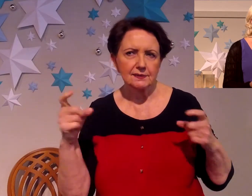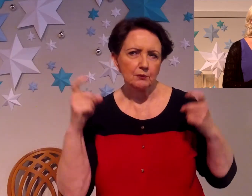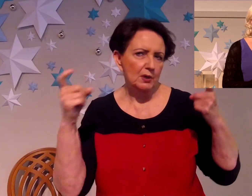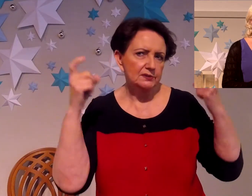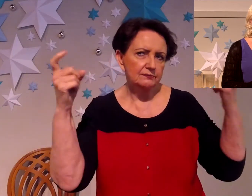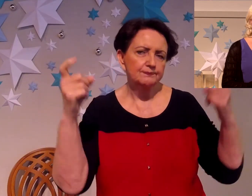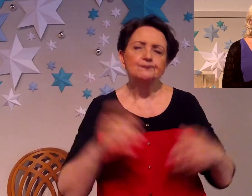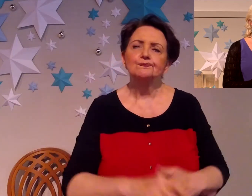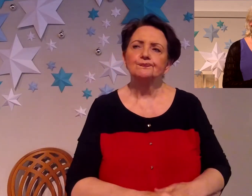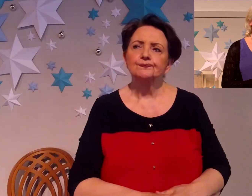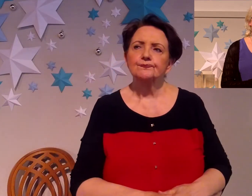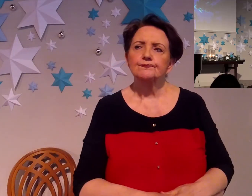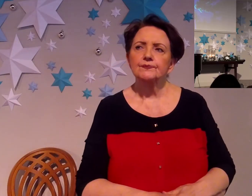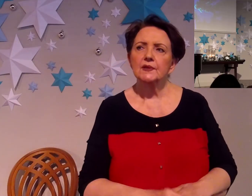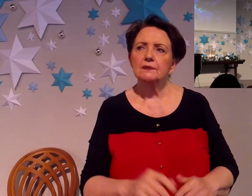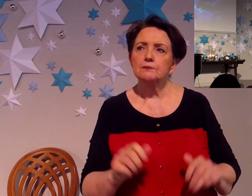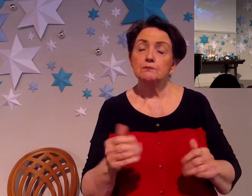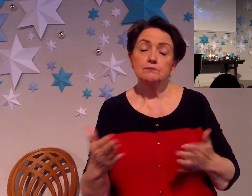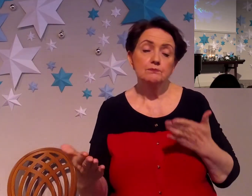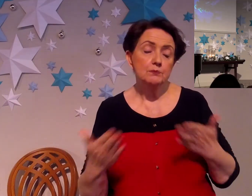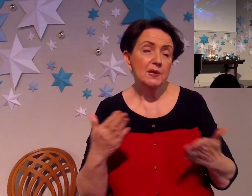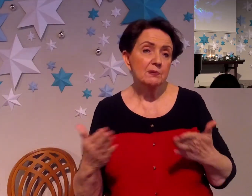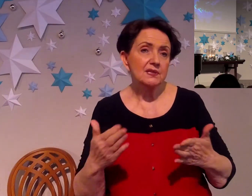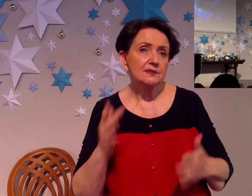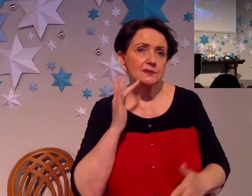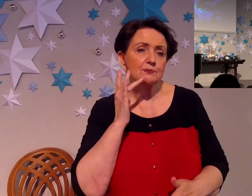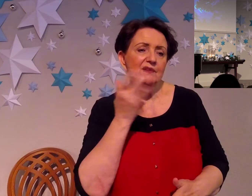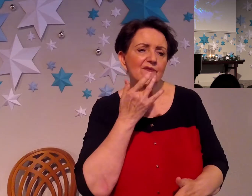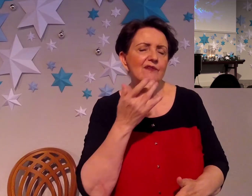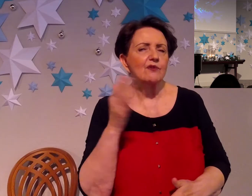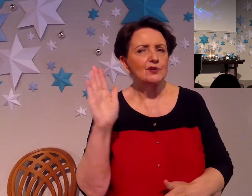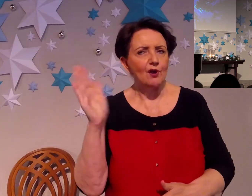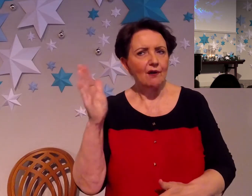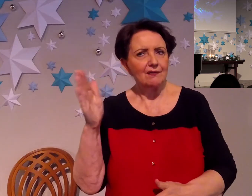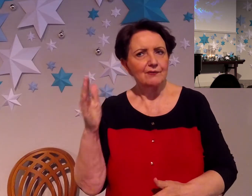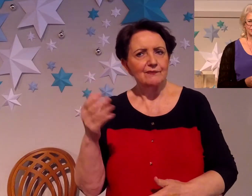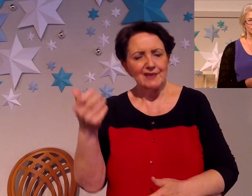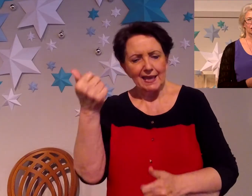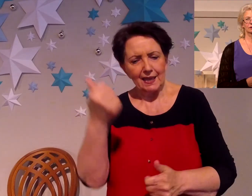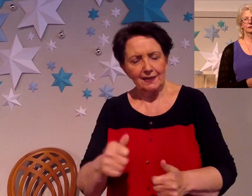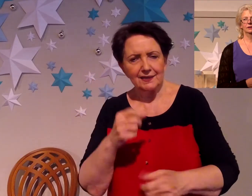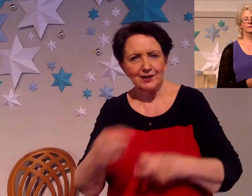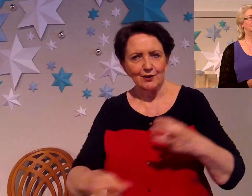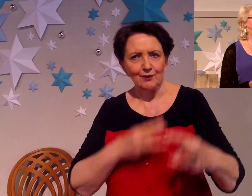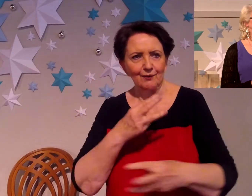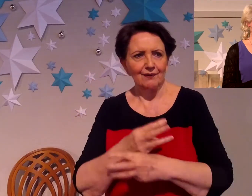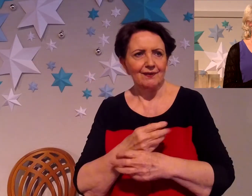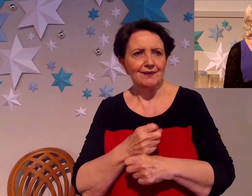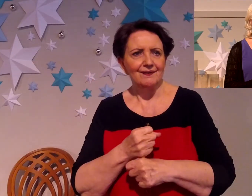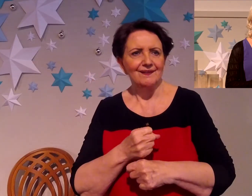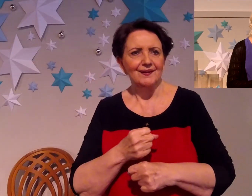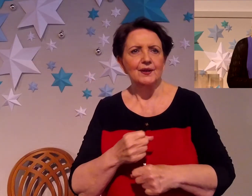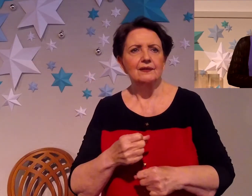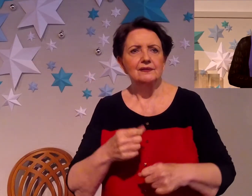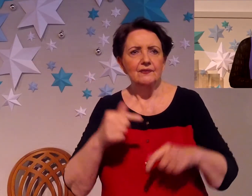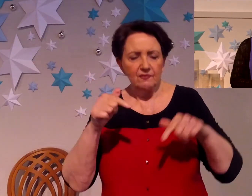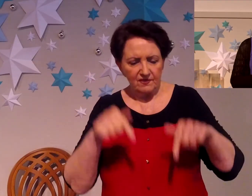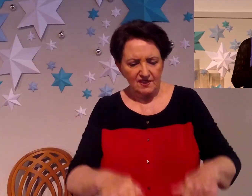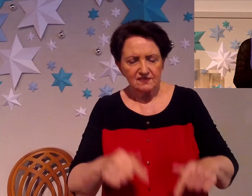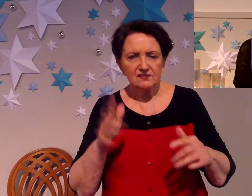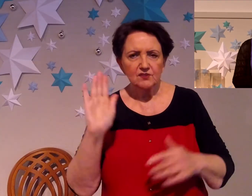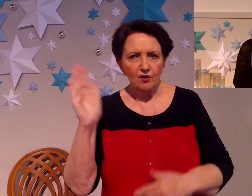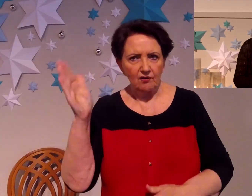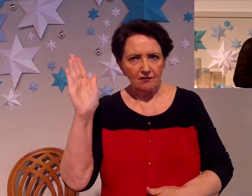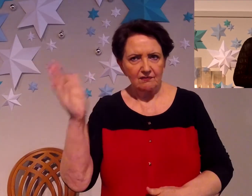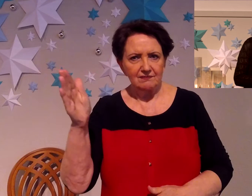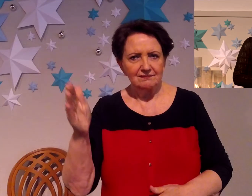tell you that this could possibly be my favorite talk of any year. This talk that I give every year